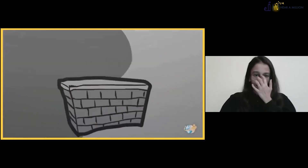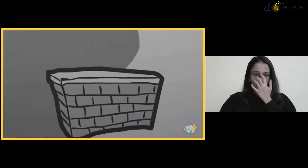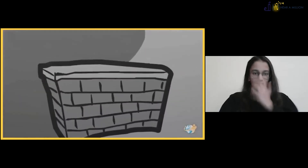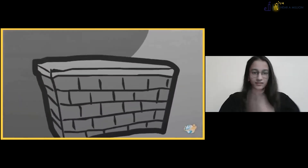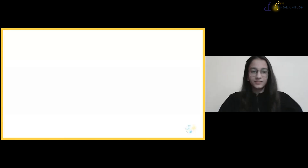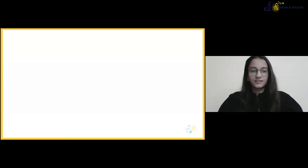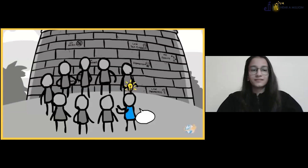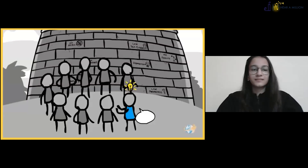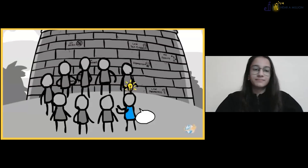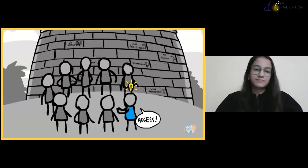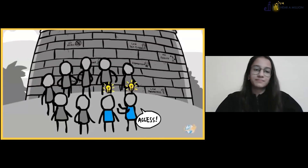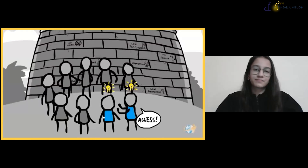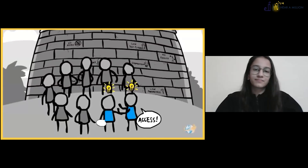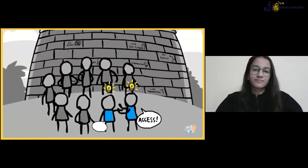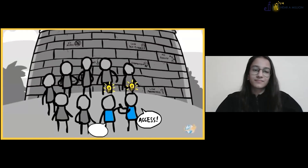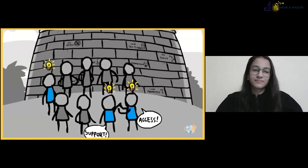for it.